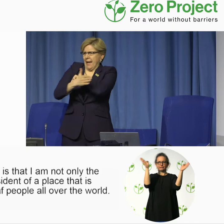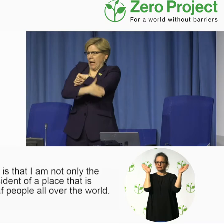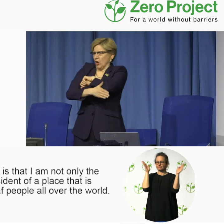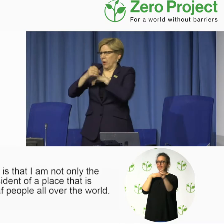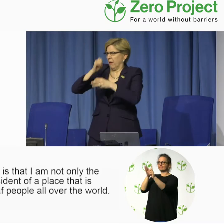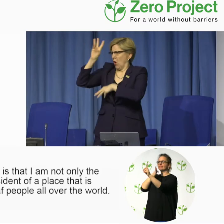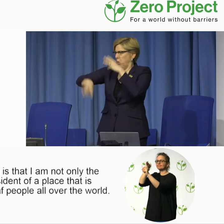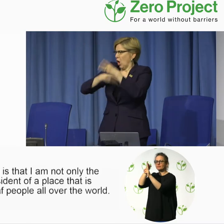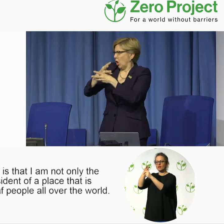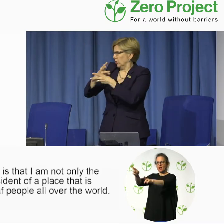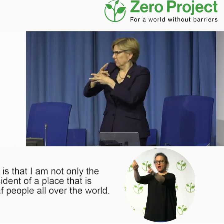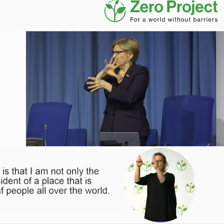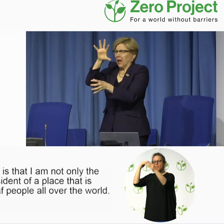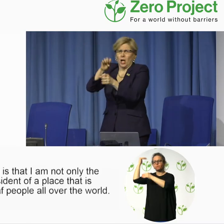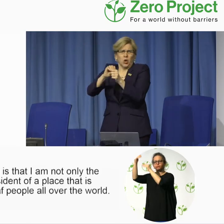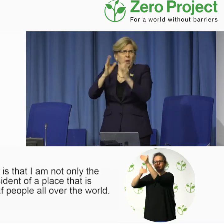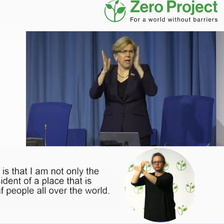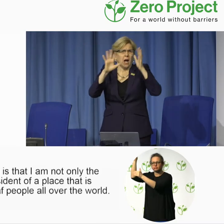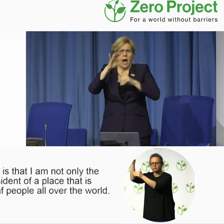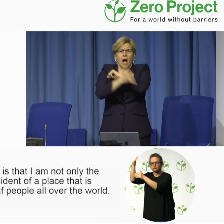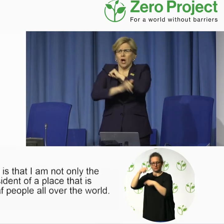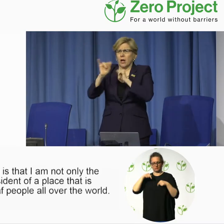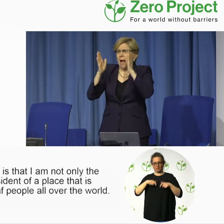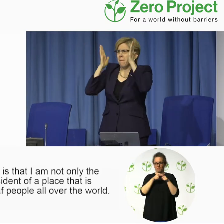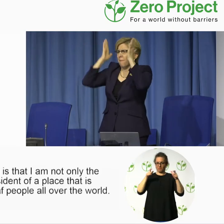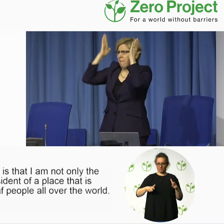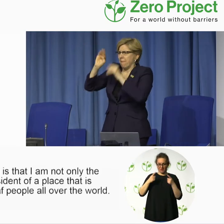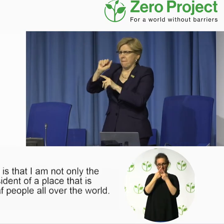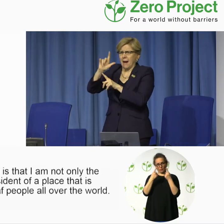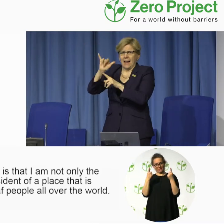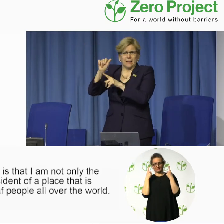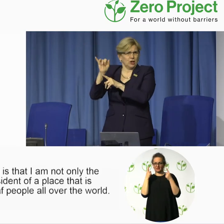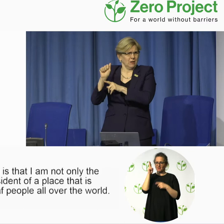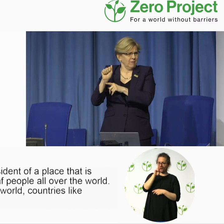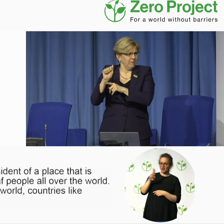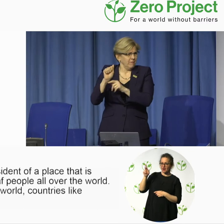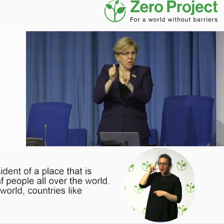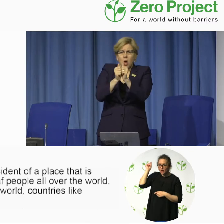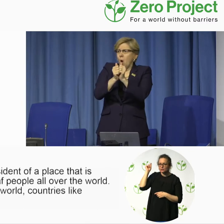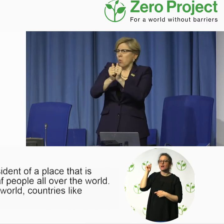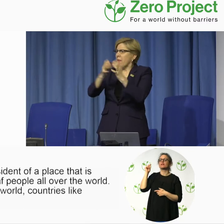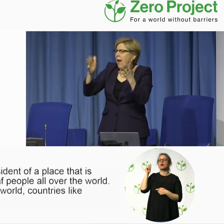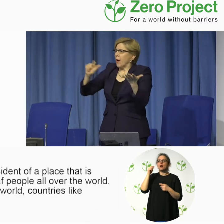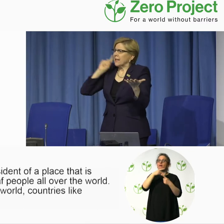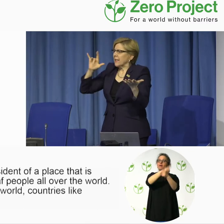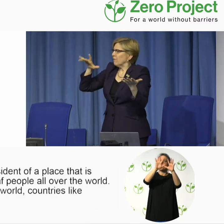You cannot travel to any country in the world, including countries like Malaysia,